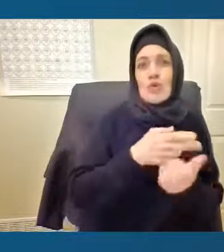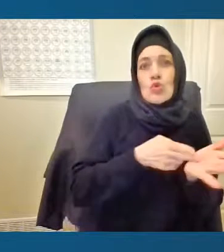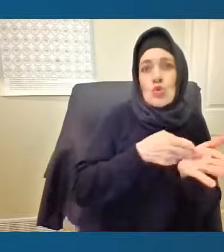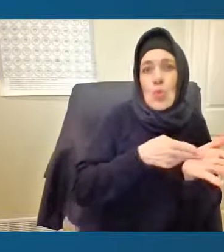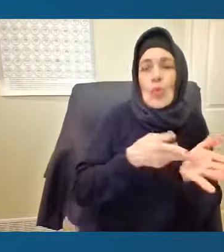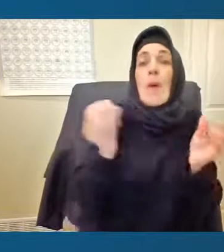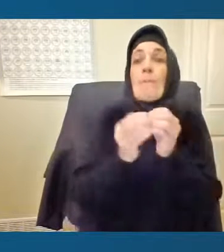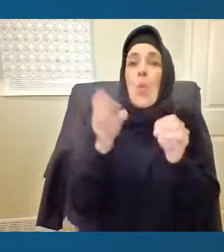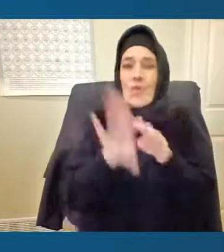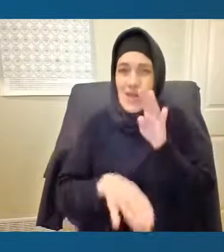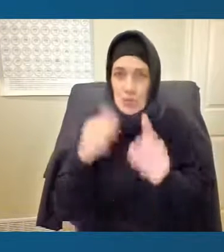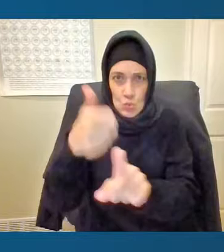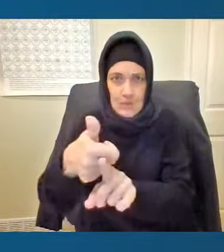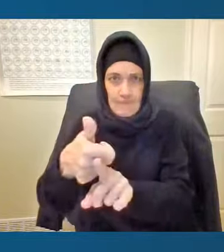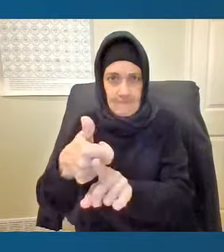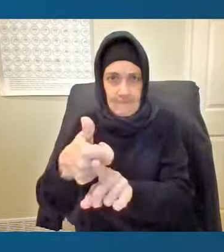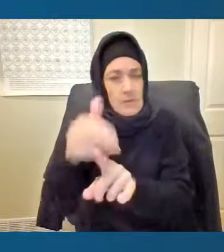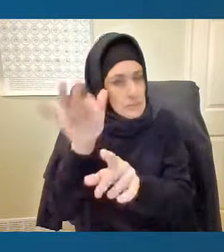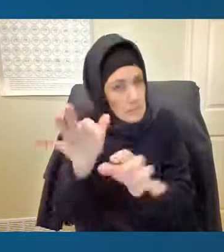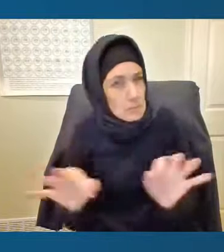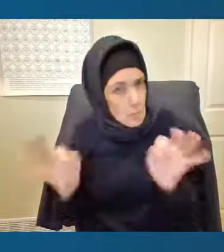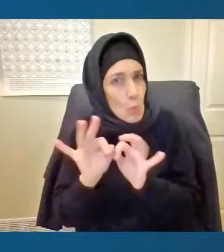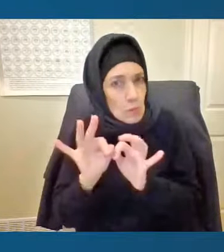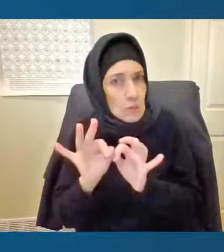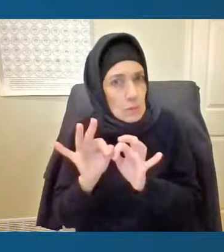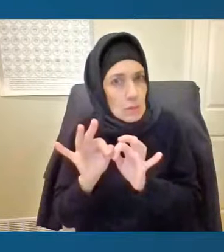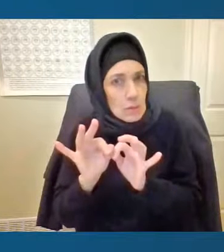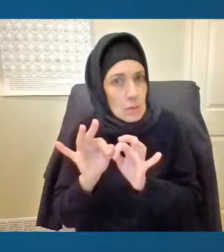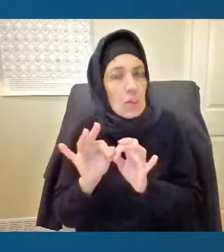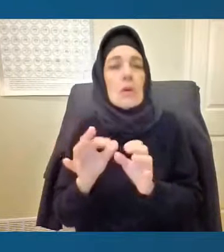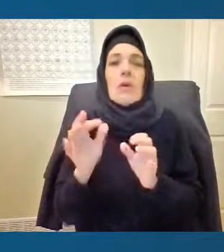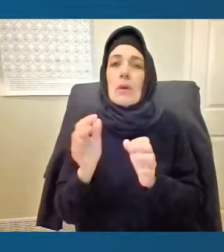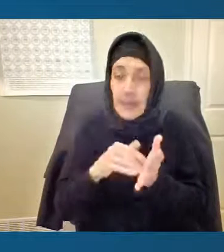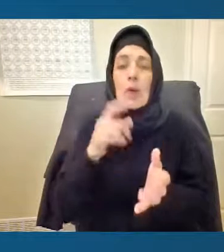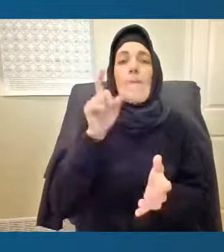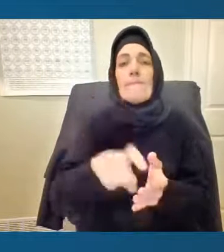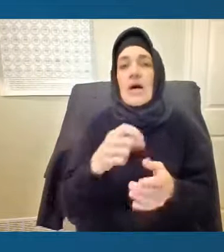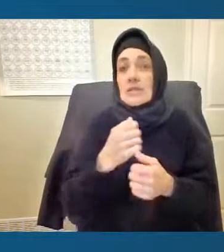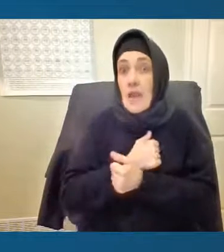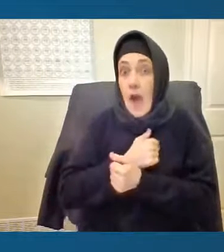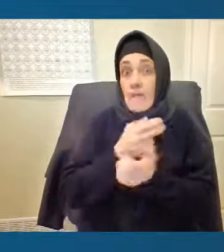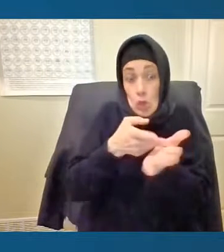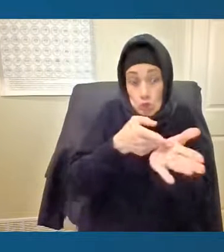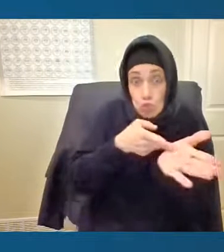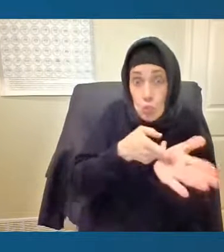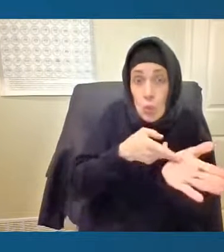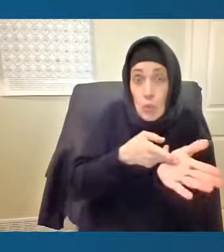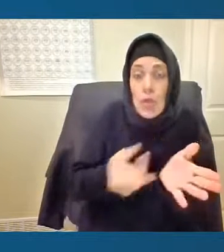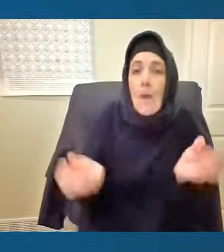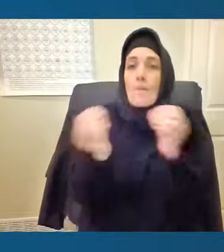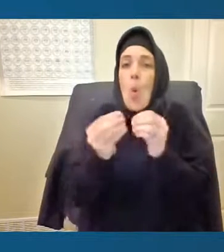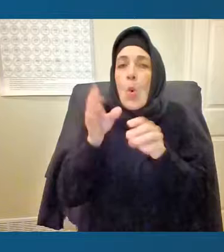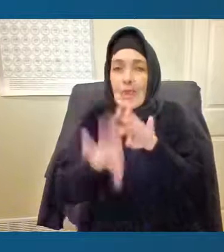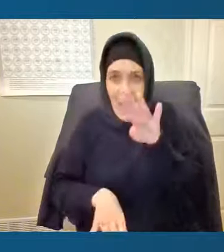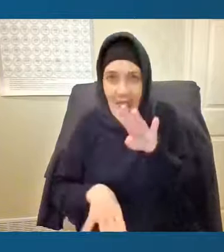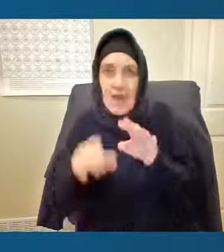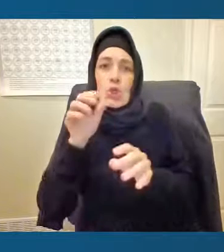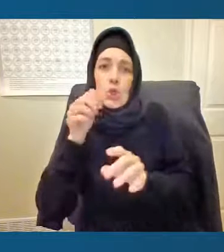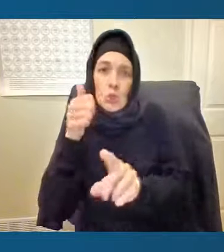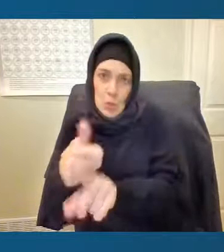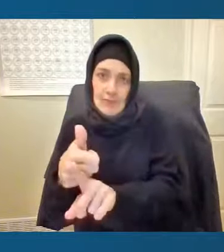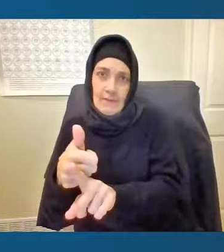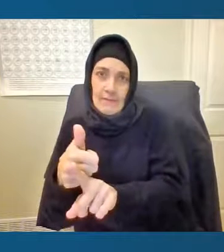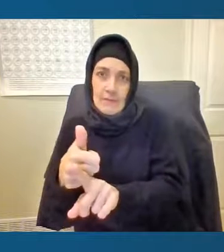That's the key. If there's a one line to this thing right here, you got to love truth more than you love yourself. And it's actually